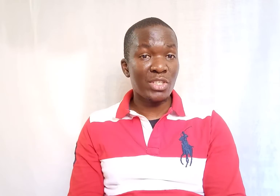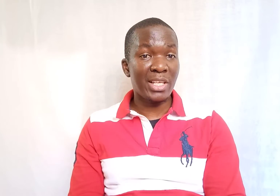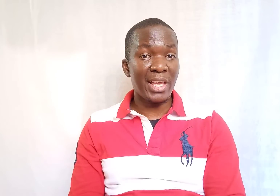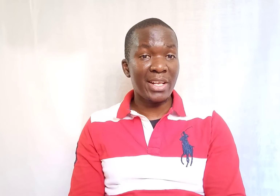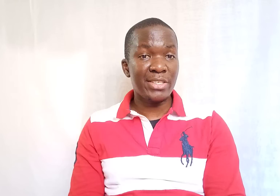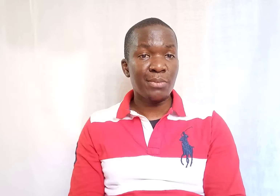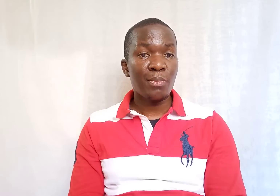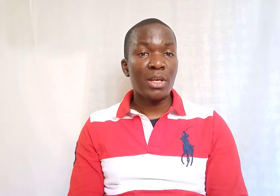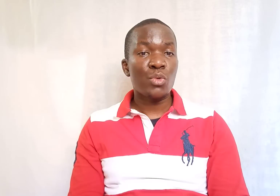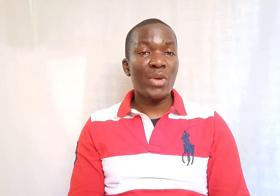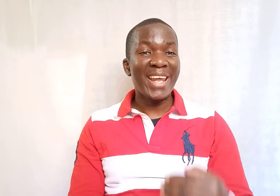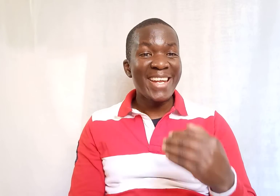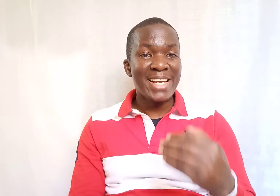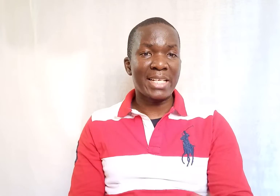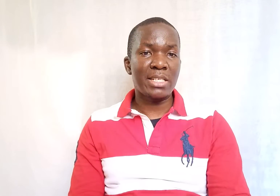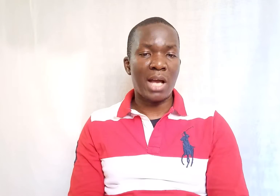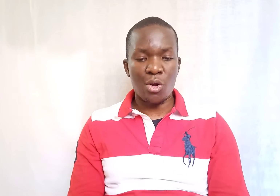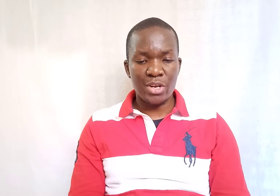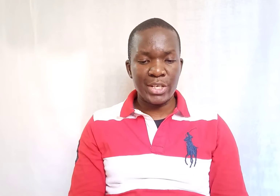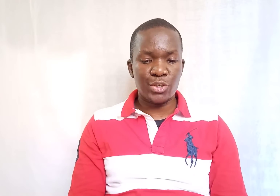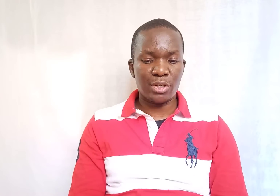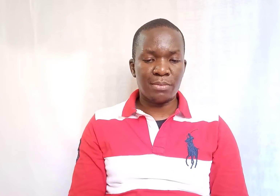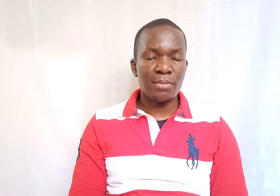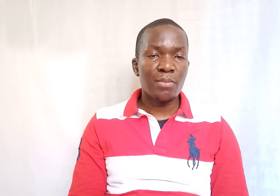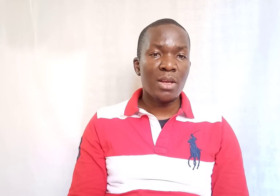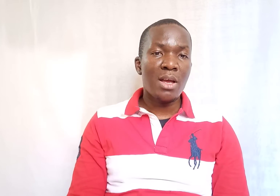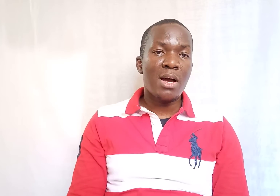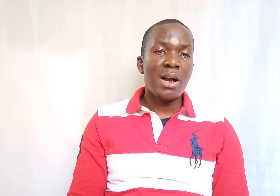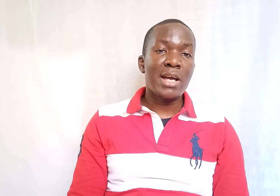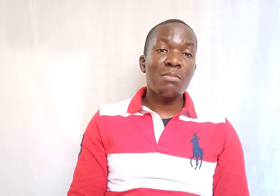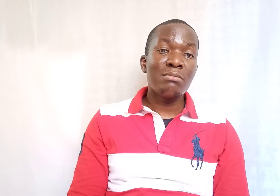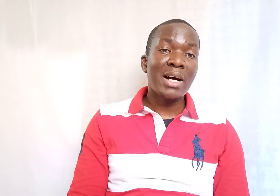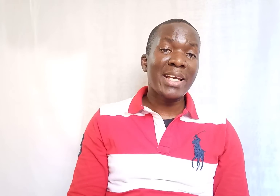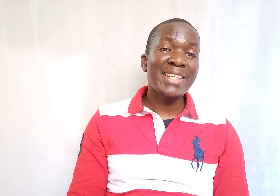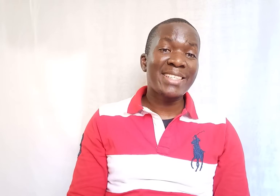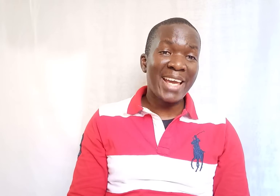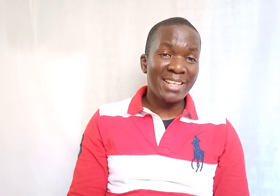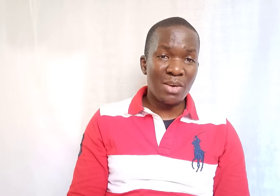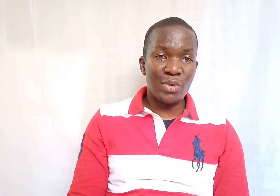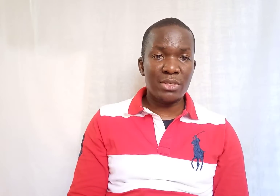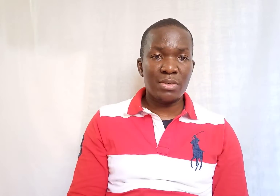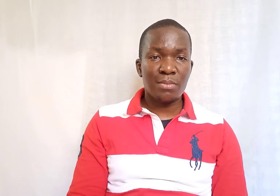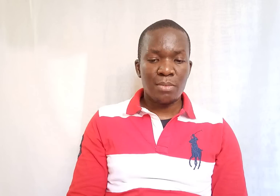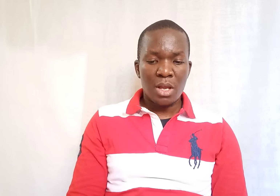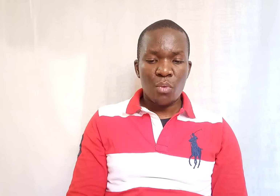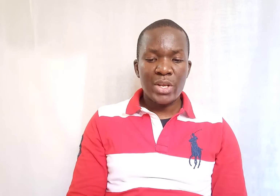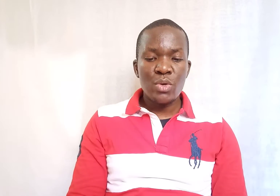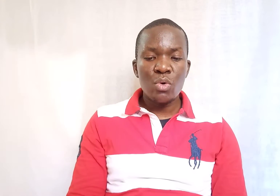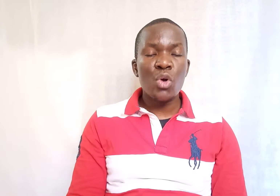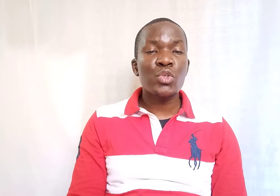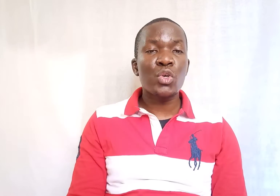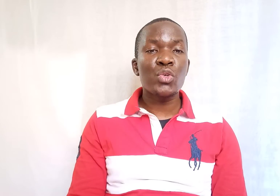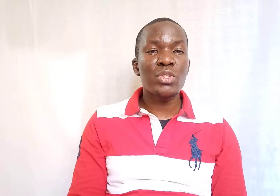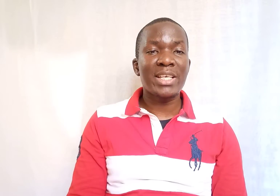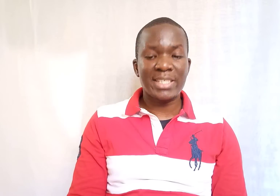in English to indicate a condition. Remember, in sign language, we do also use the